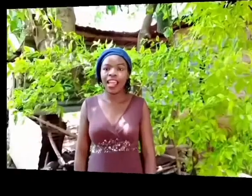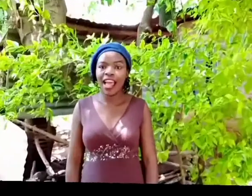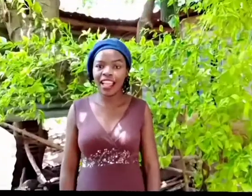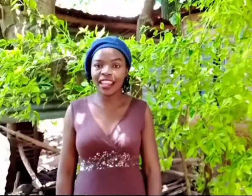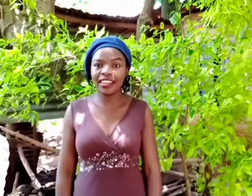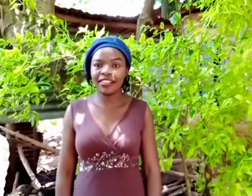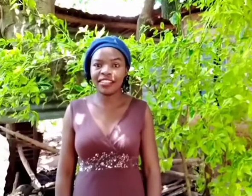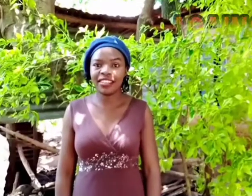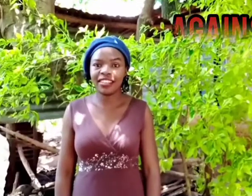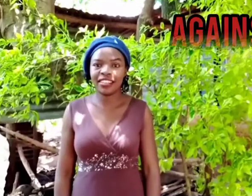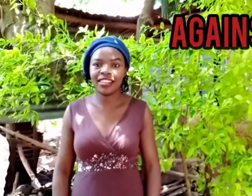Against.